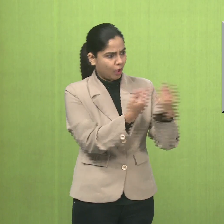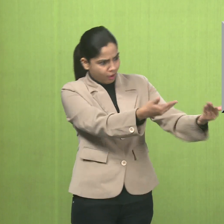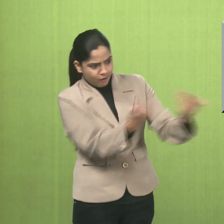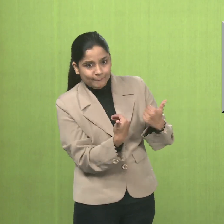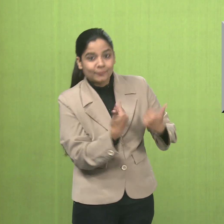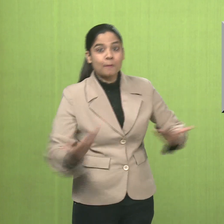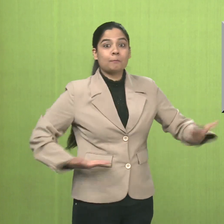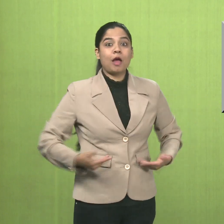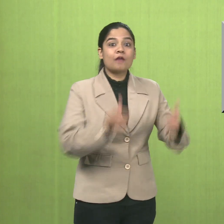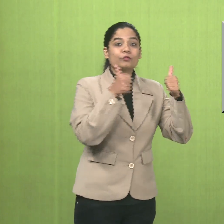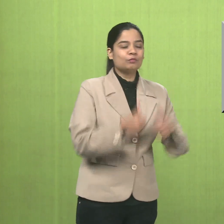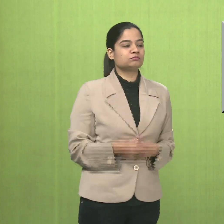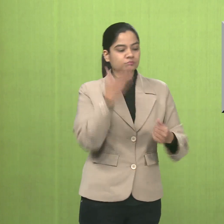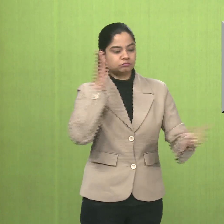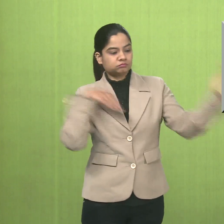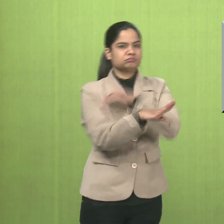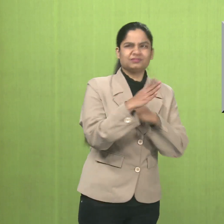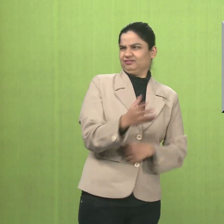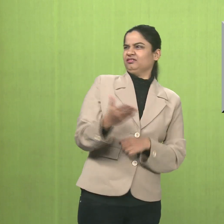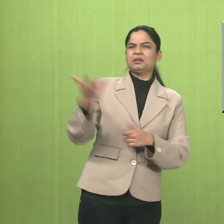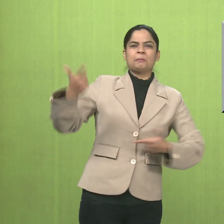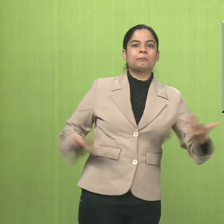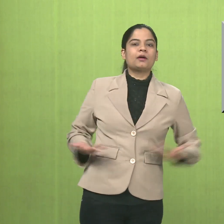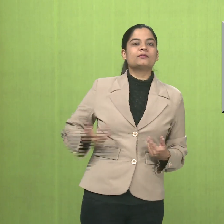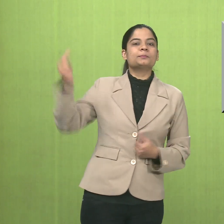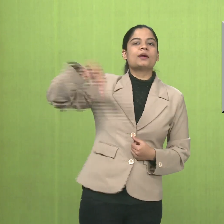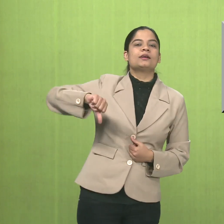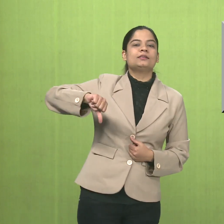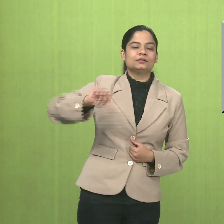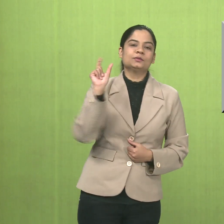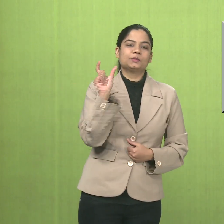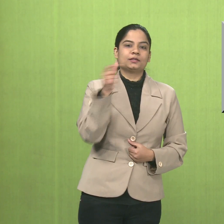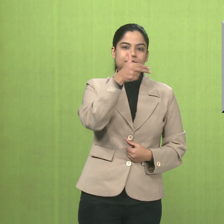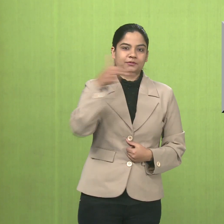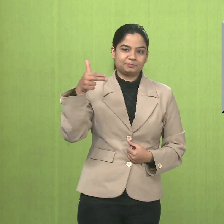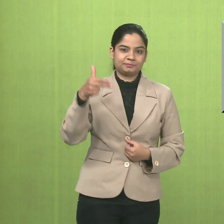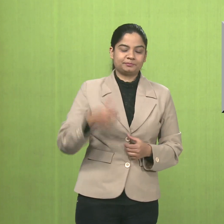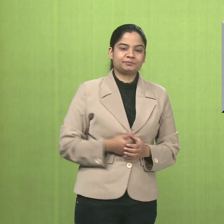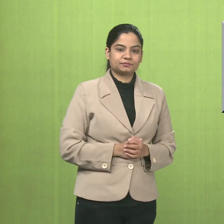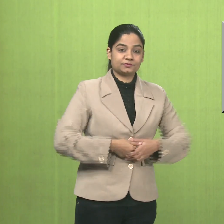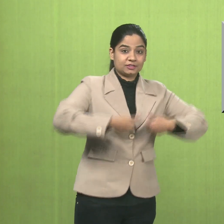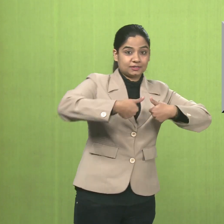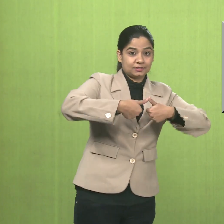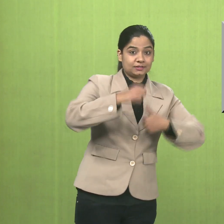you can see good behavior. For example, some people, don't behave well. They have bad behavior.